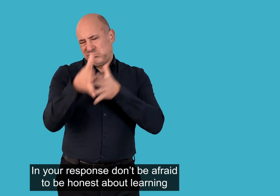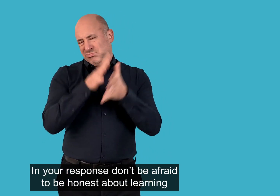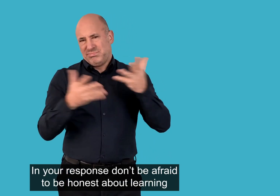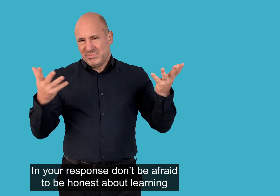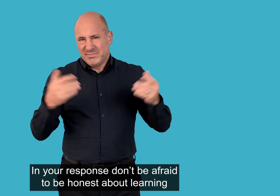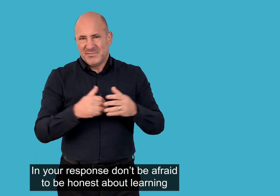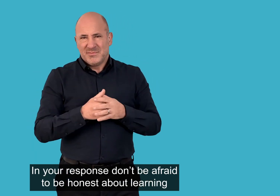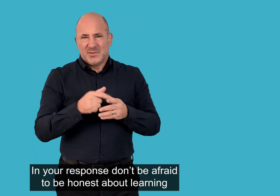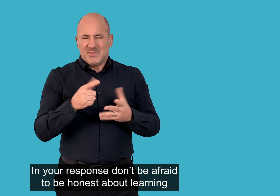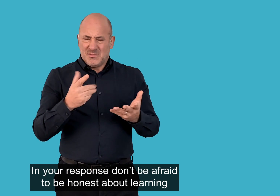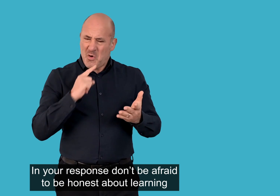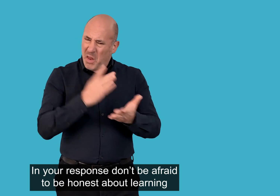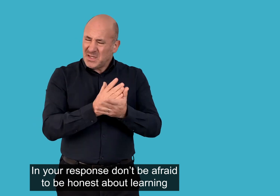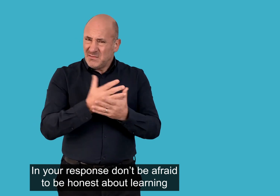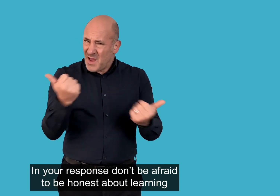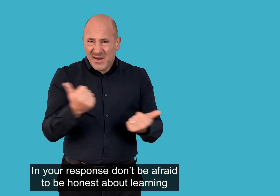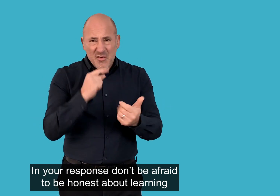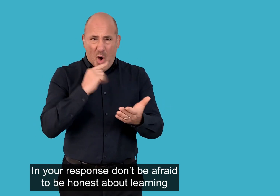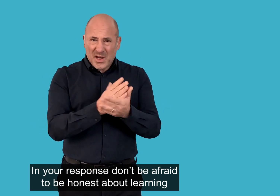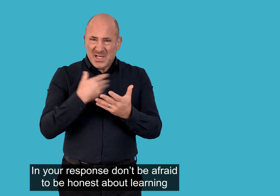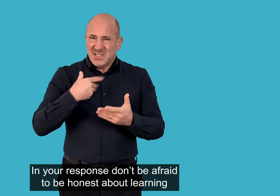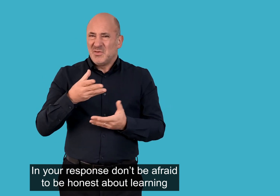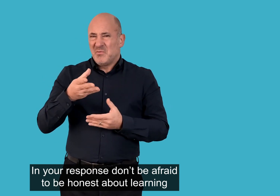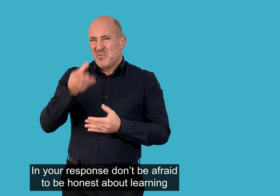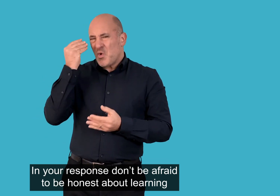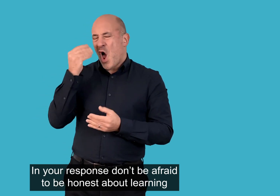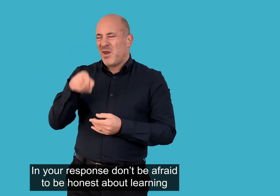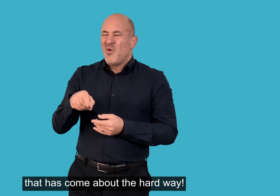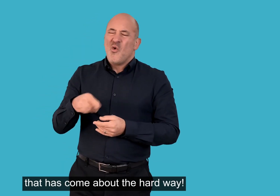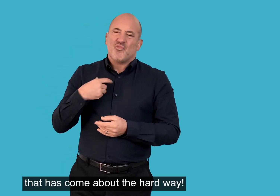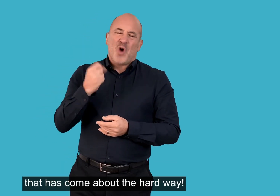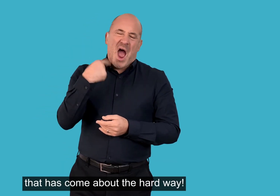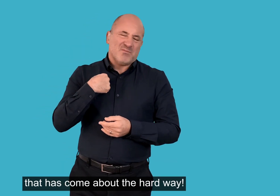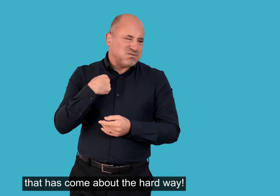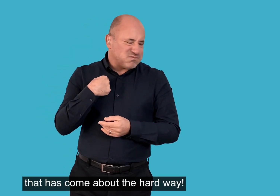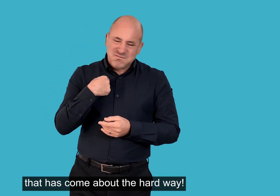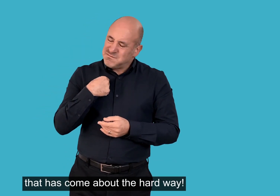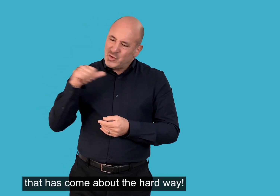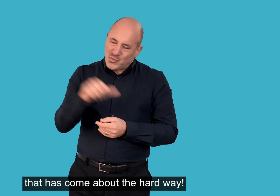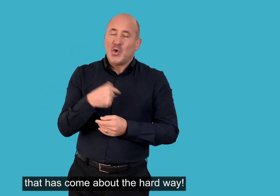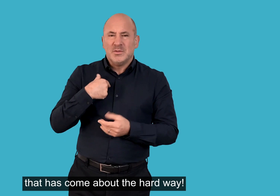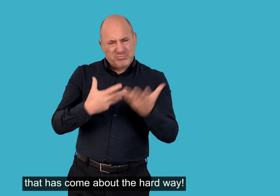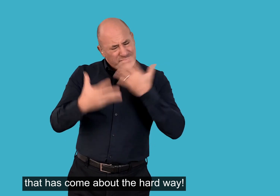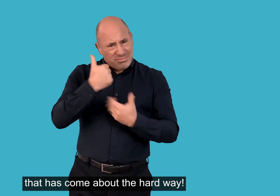In your response, don't be afraid to be honest about learning that has come about the hard way.